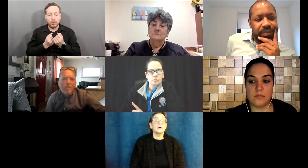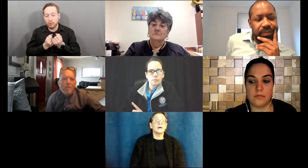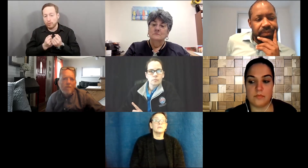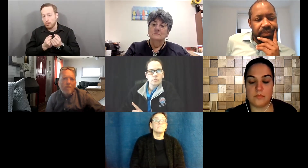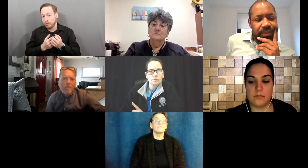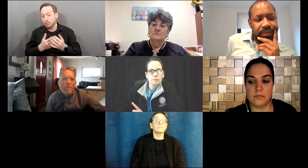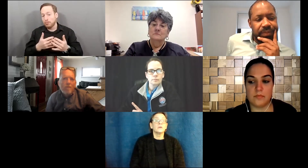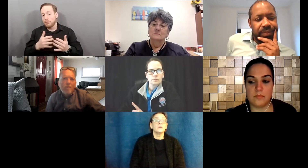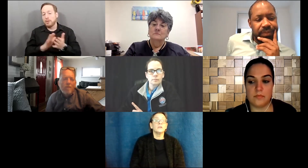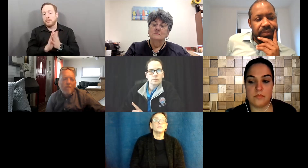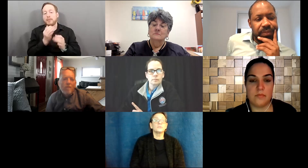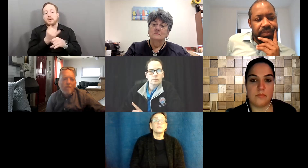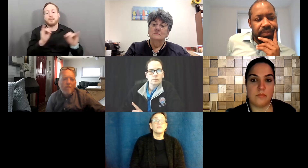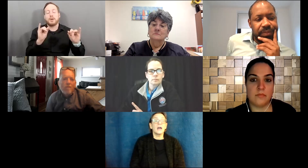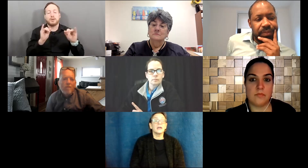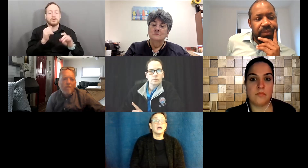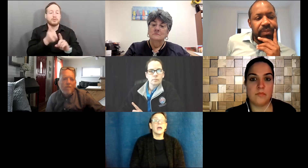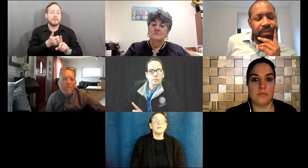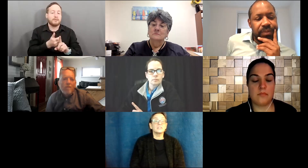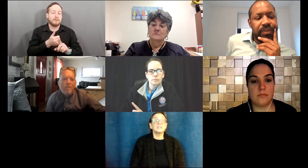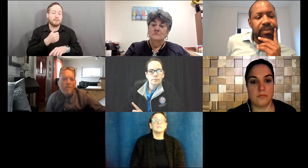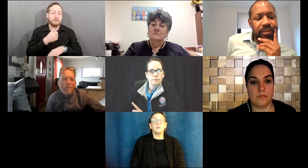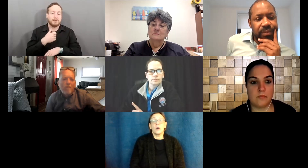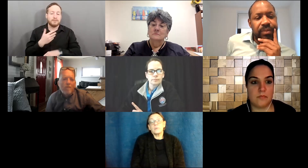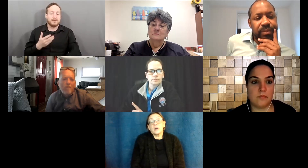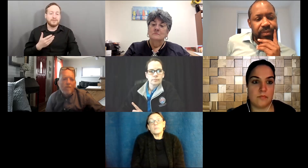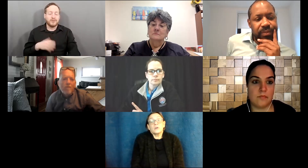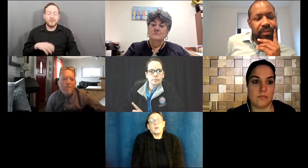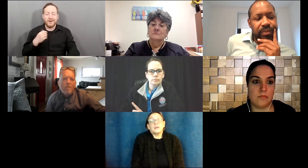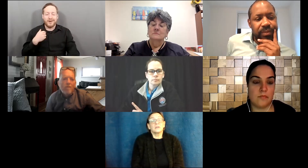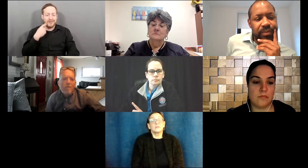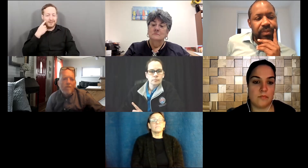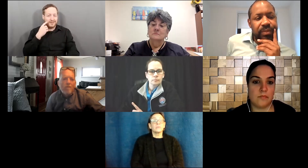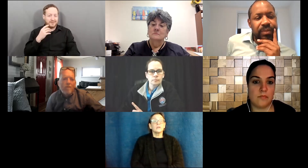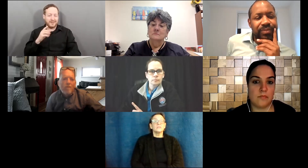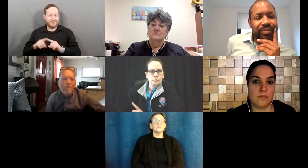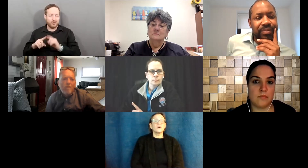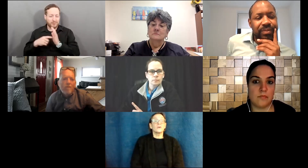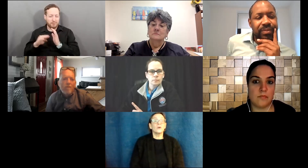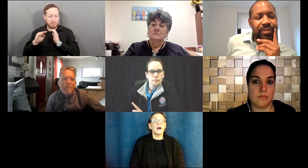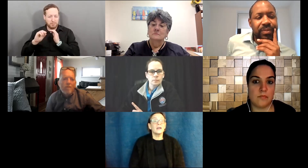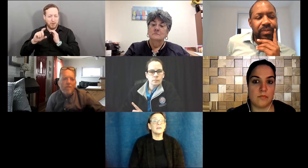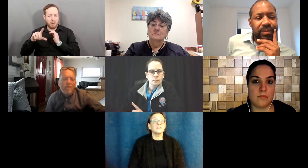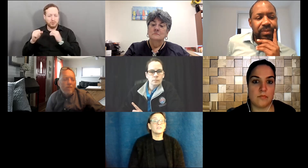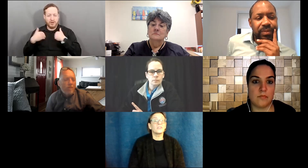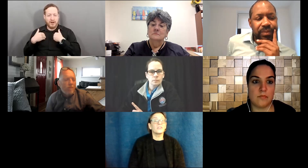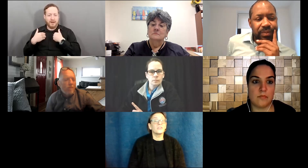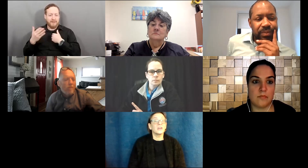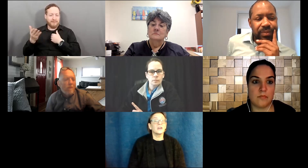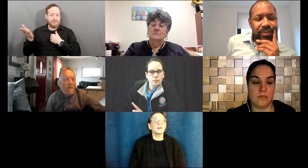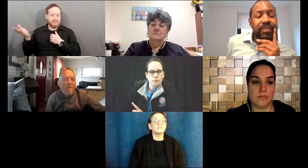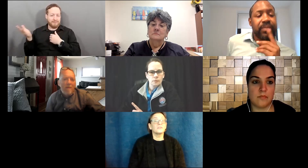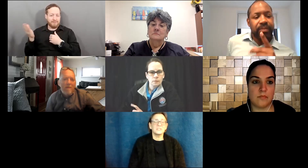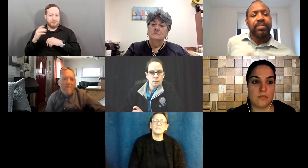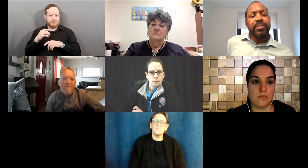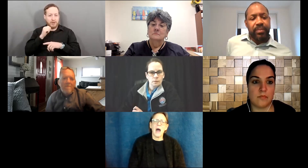job, you know, to provide advocacy and help them become more independent. So I'll have to